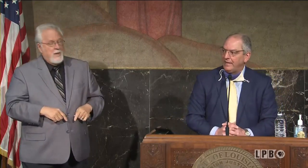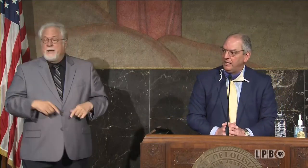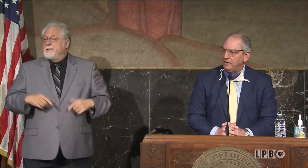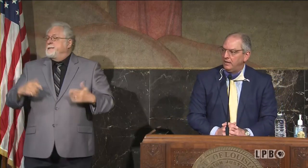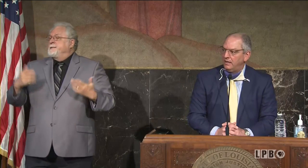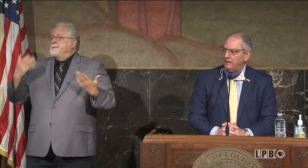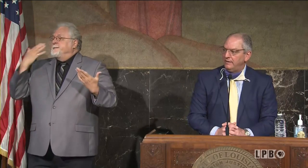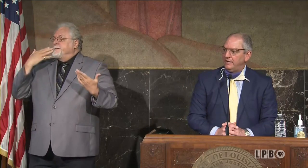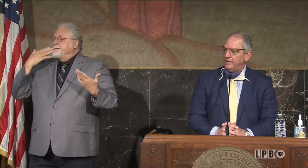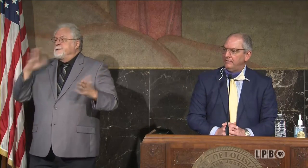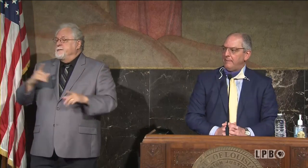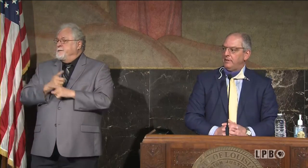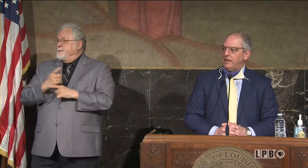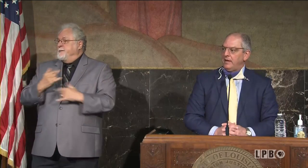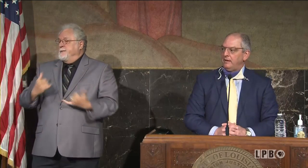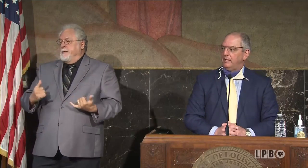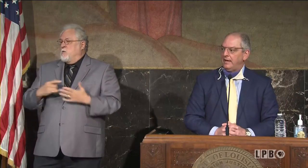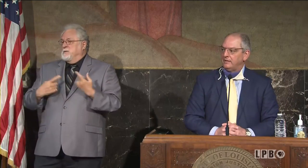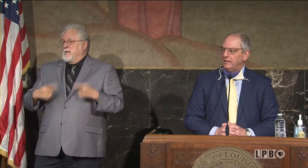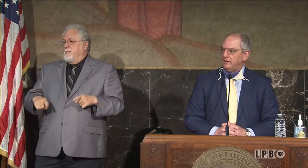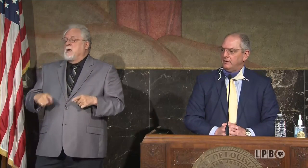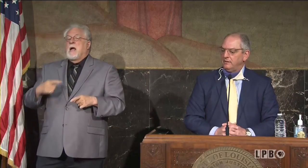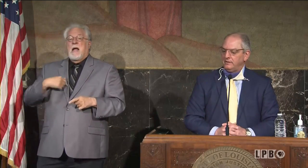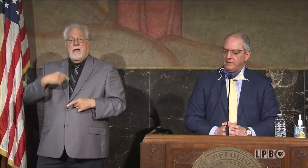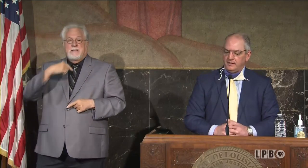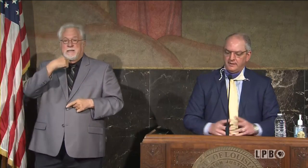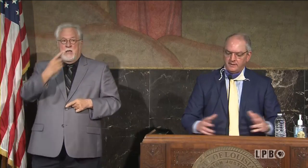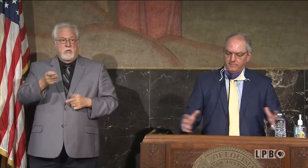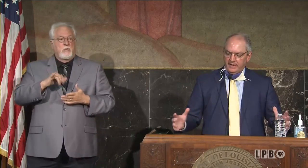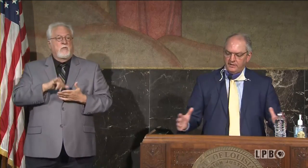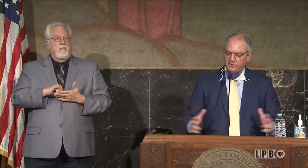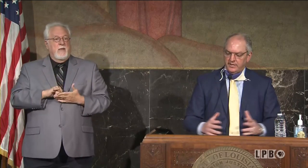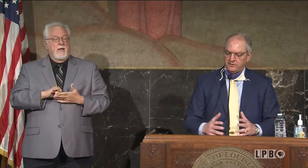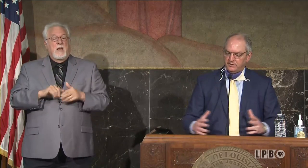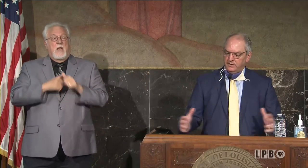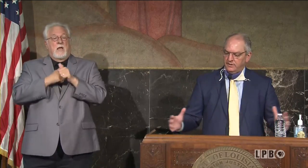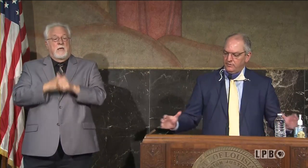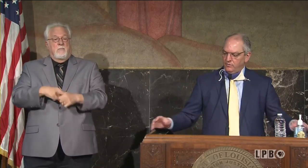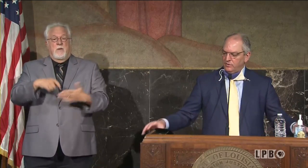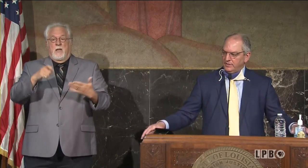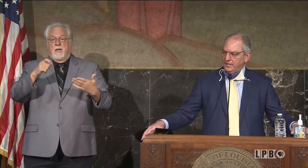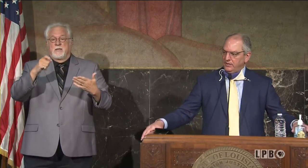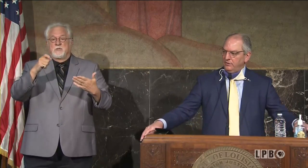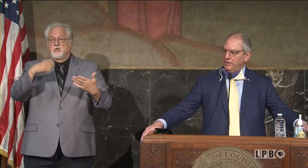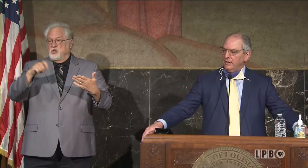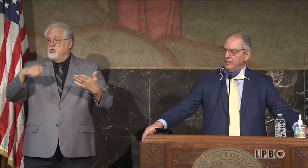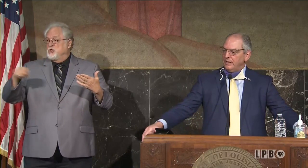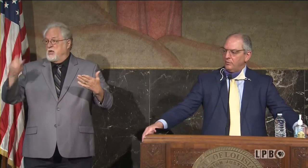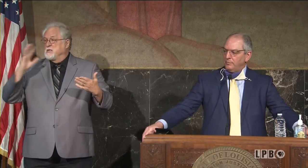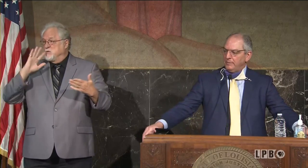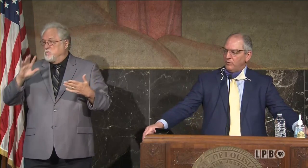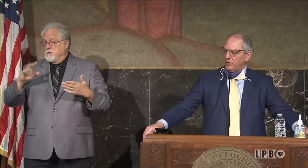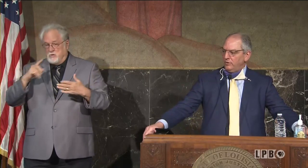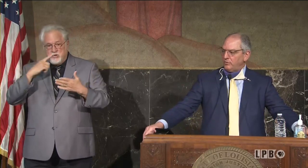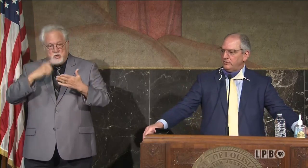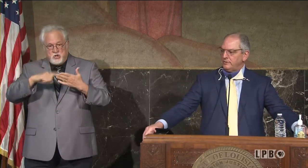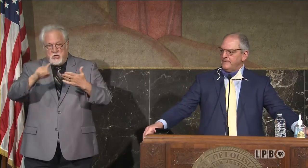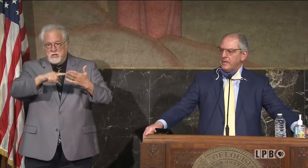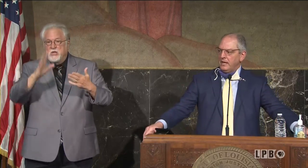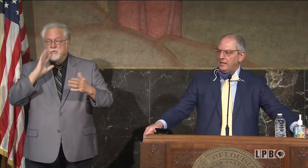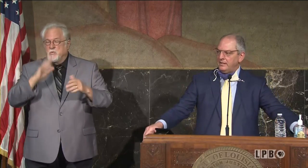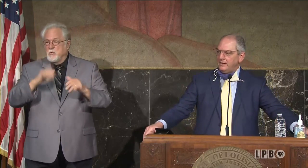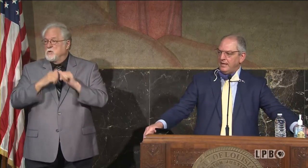aware of any. I can tell you the compliance checks will continue. They will be more